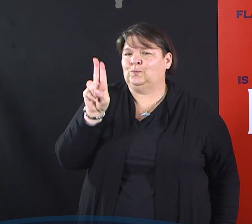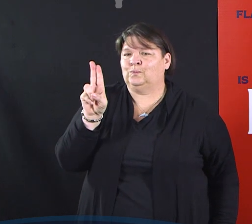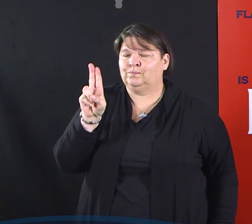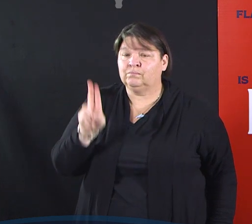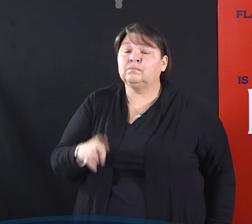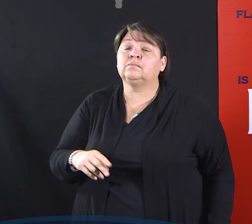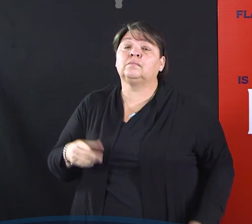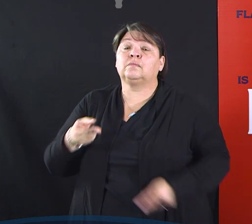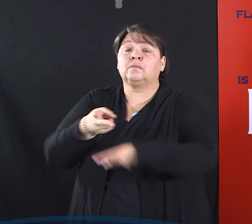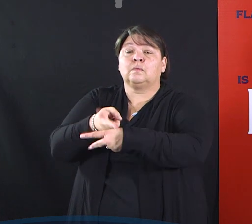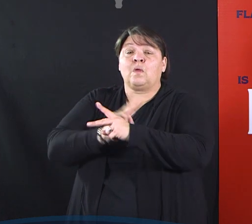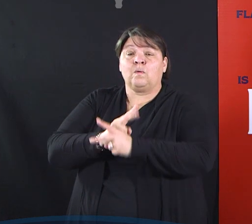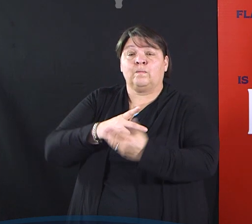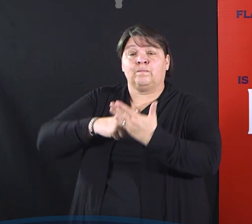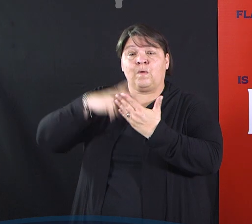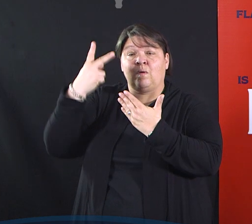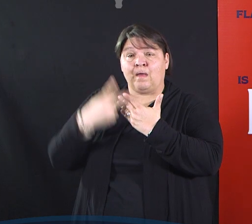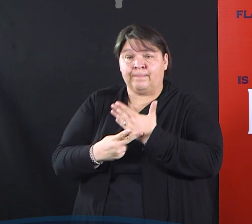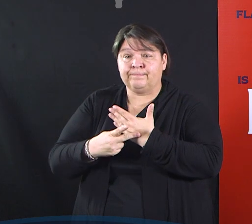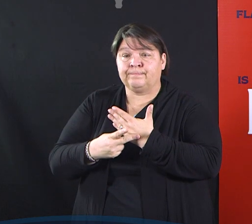by this pandemic.